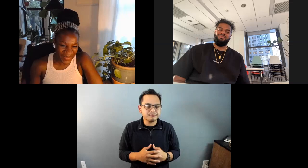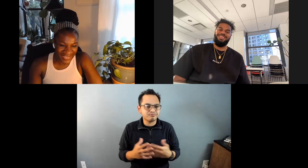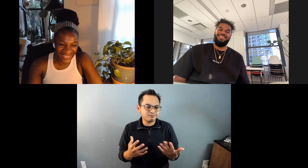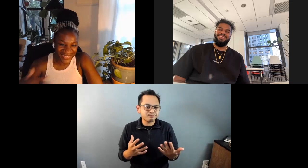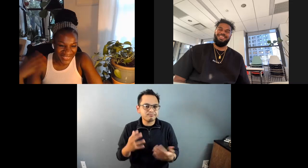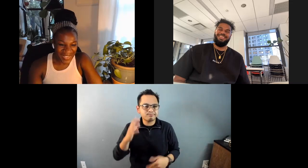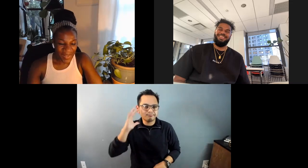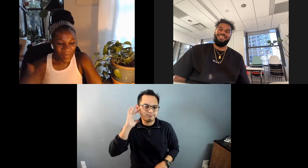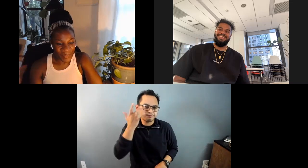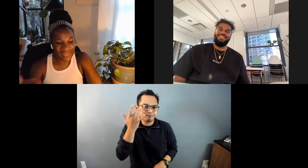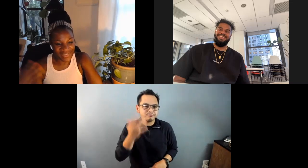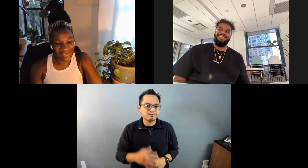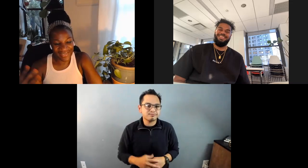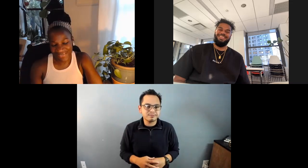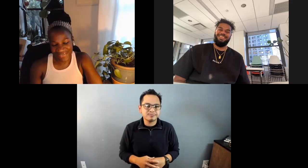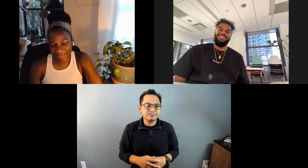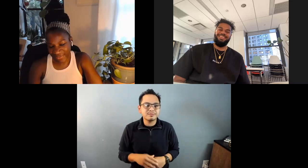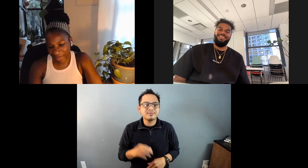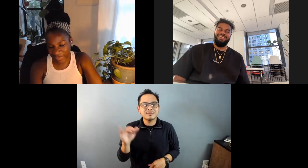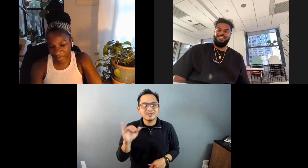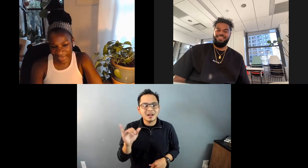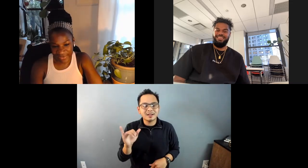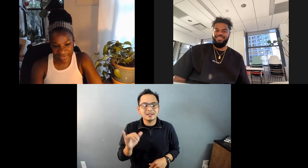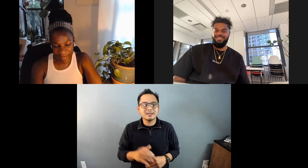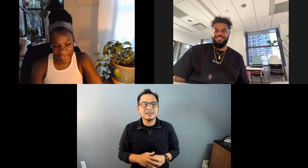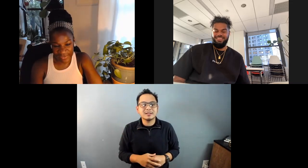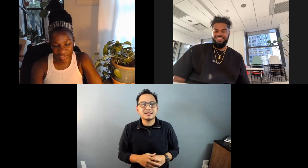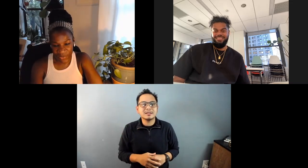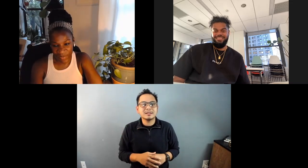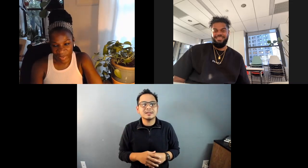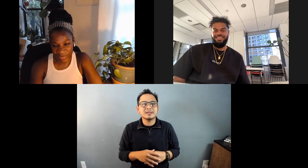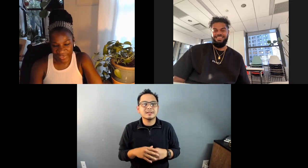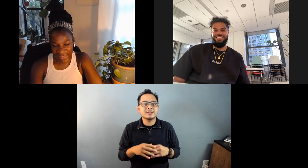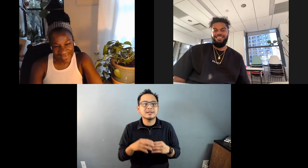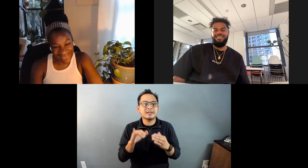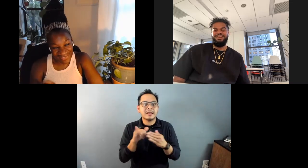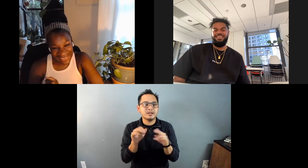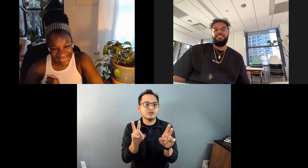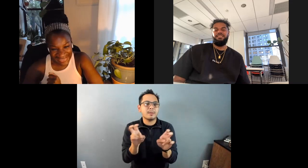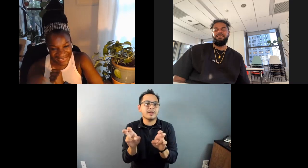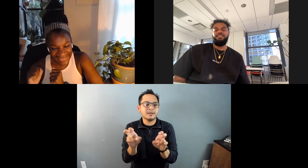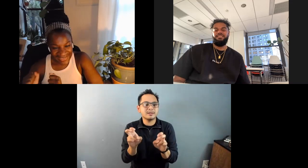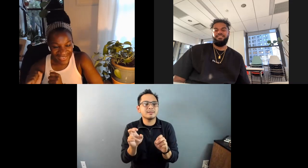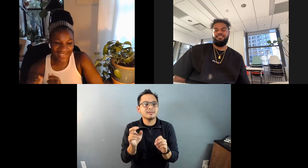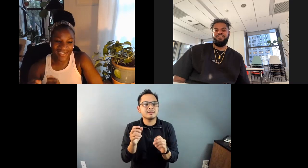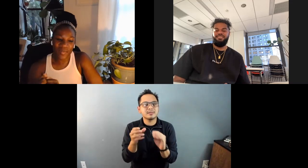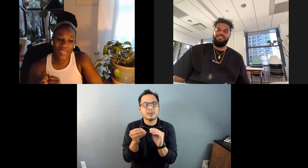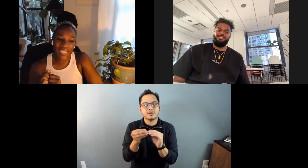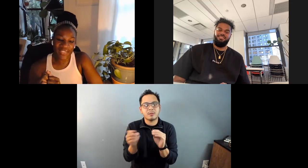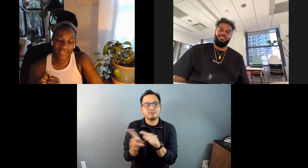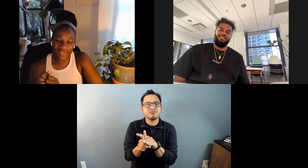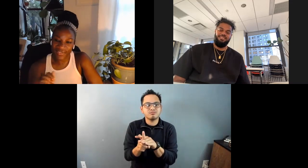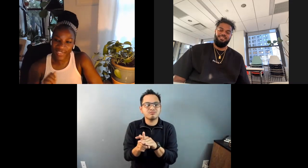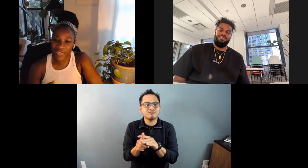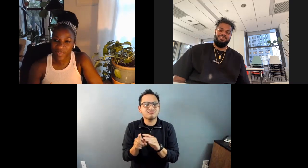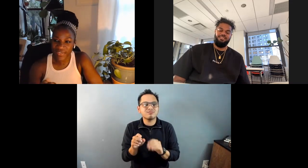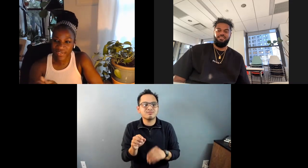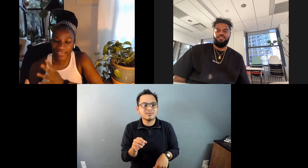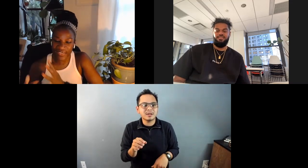things, like things like that. And but in terms of like actually trying to push things forward for world growth and stuff,